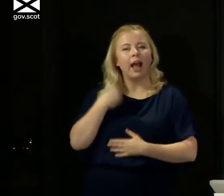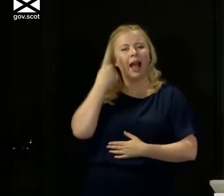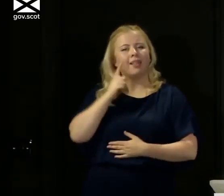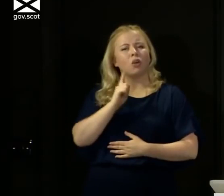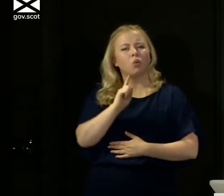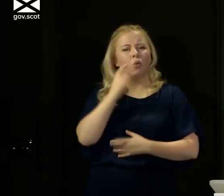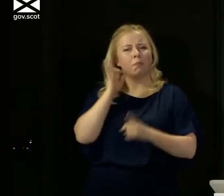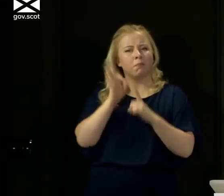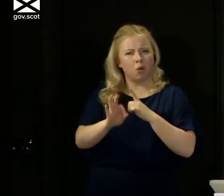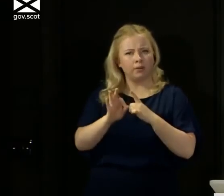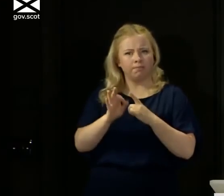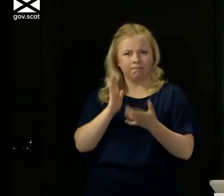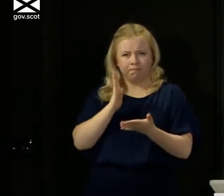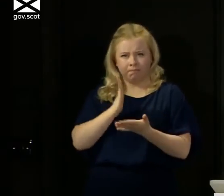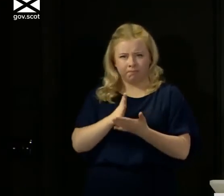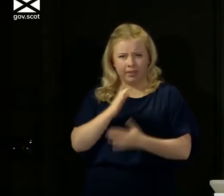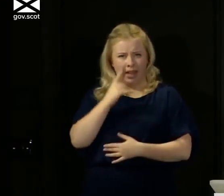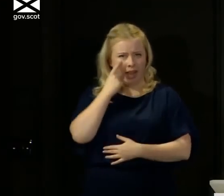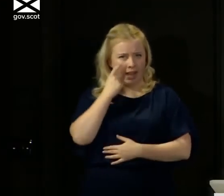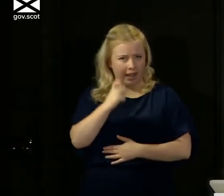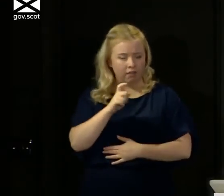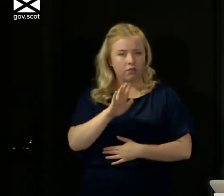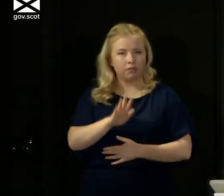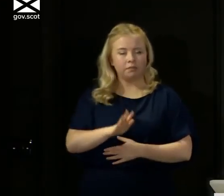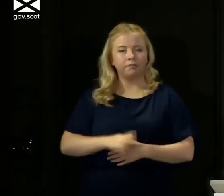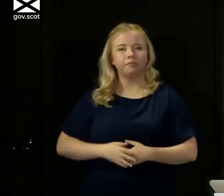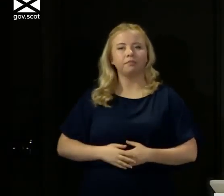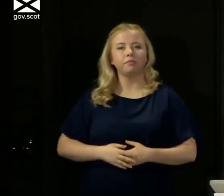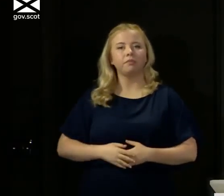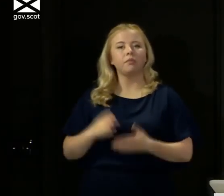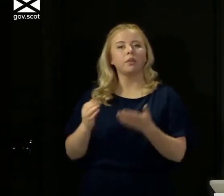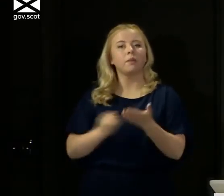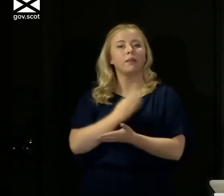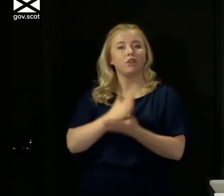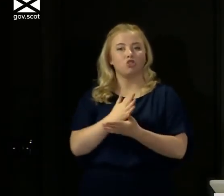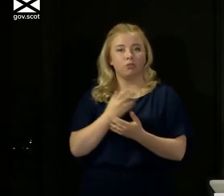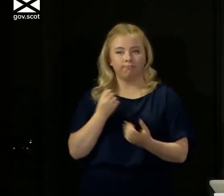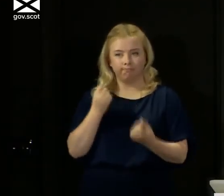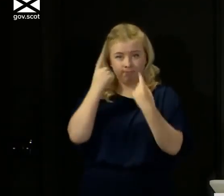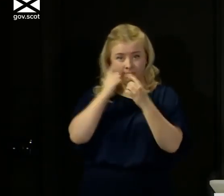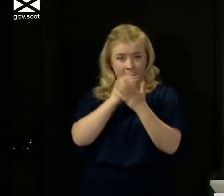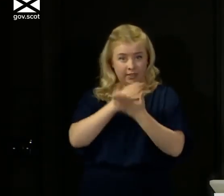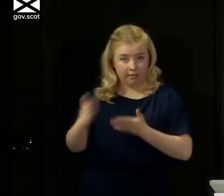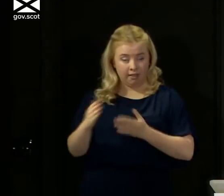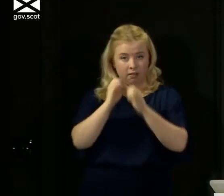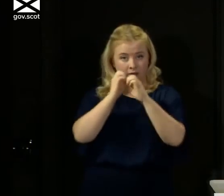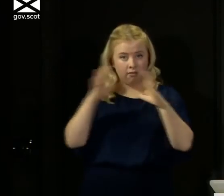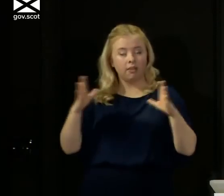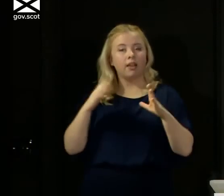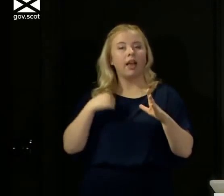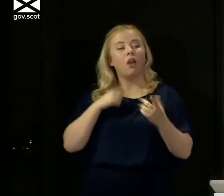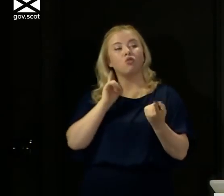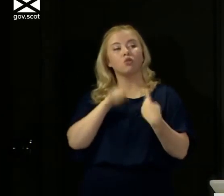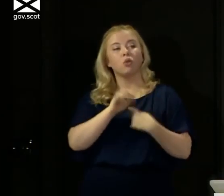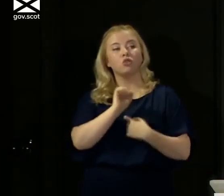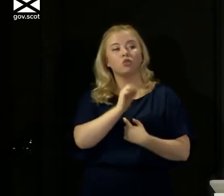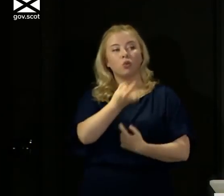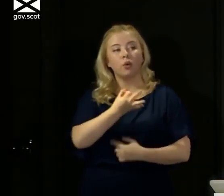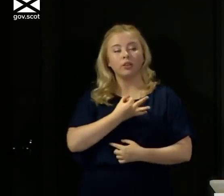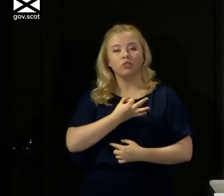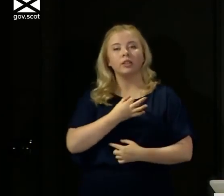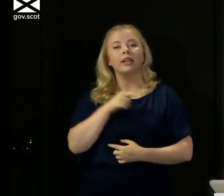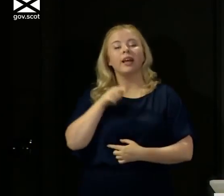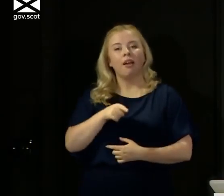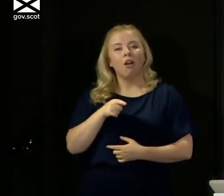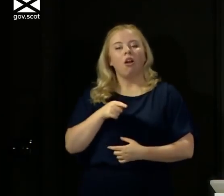to be very cautious about and just make sure is understood, and it would be a point I would make in response to your question,